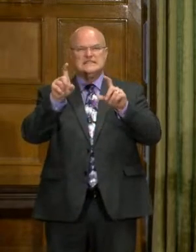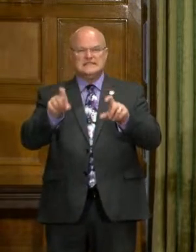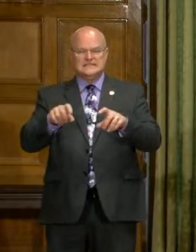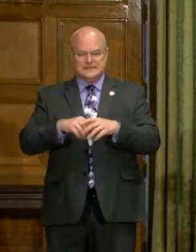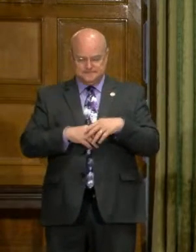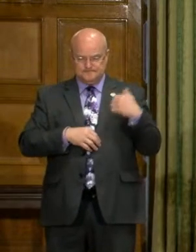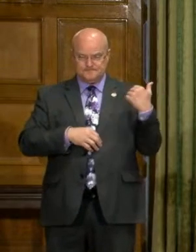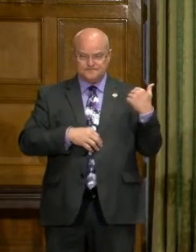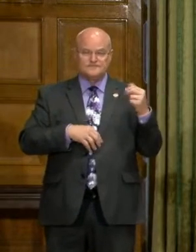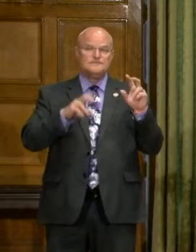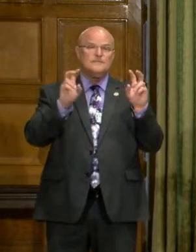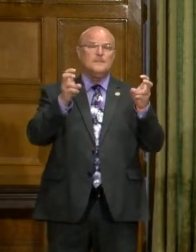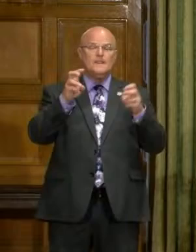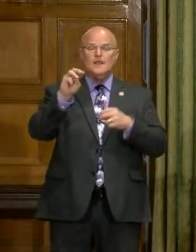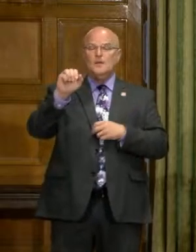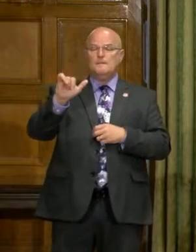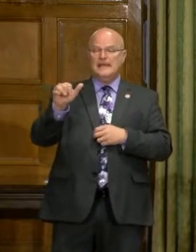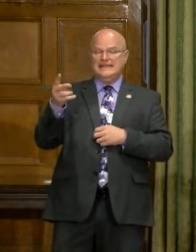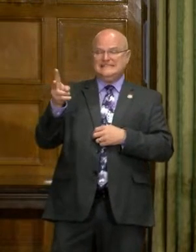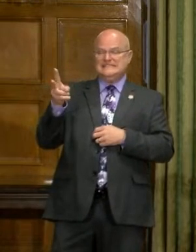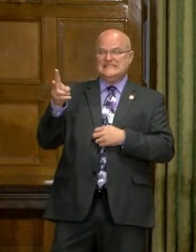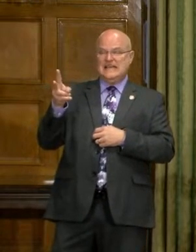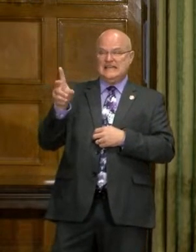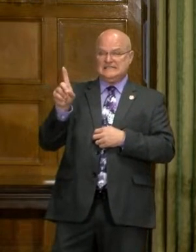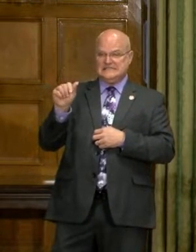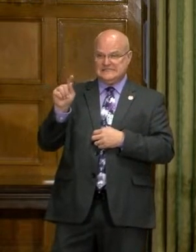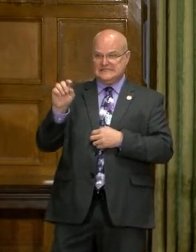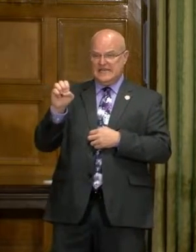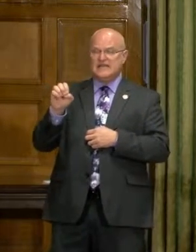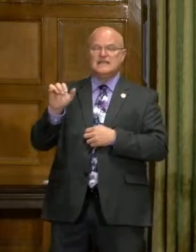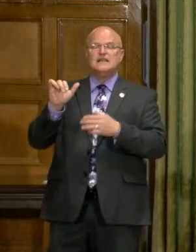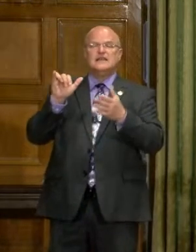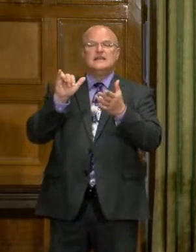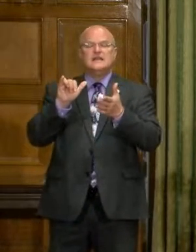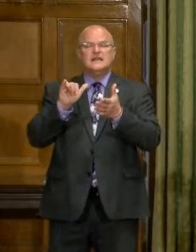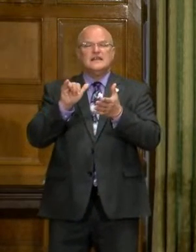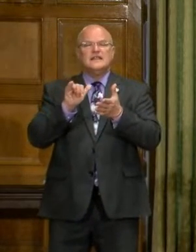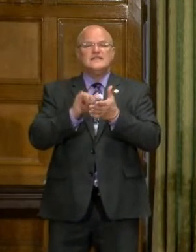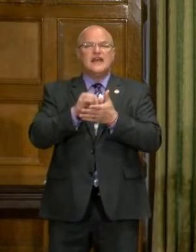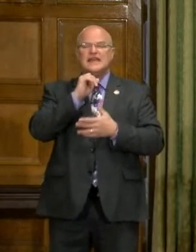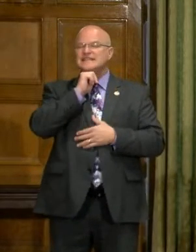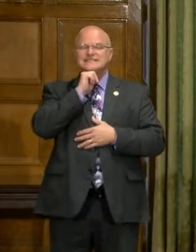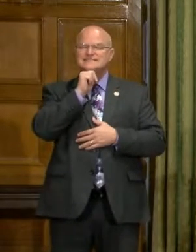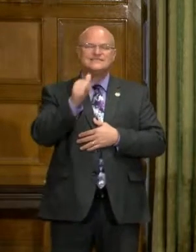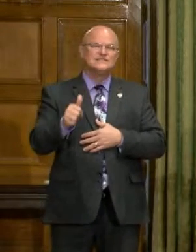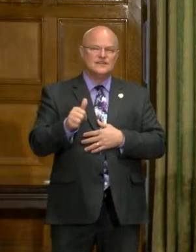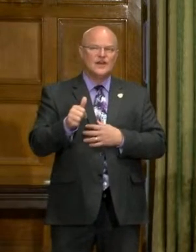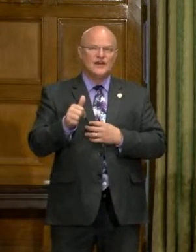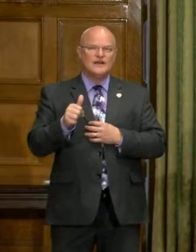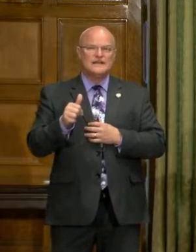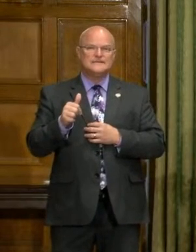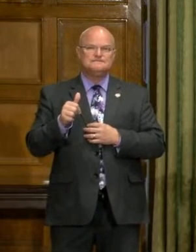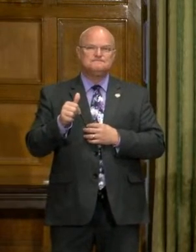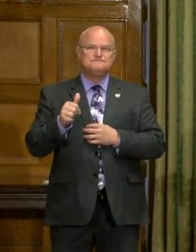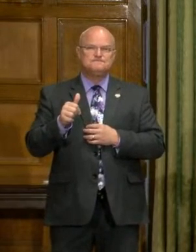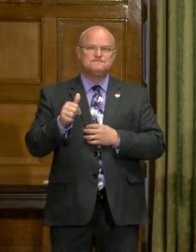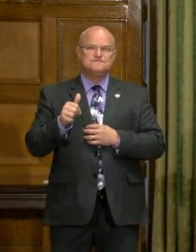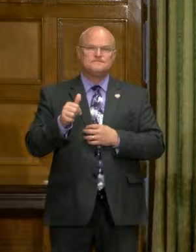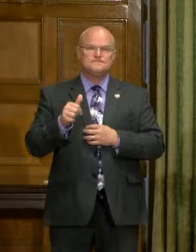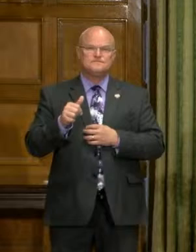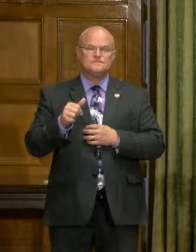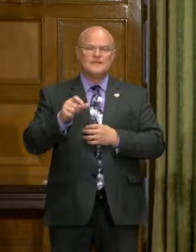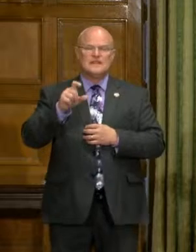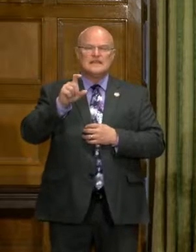Well, in terms of the May 2nd date, that is not